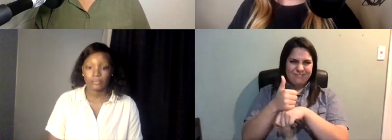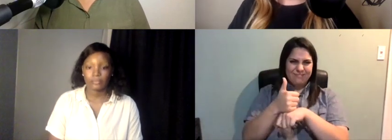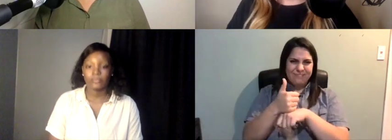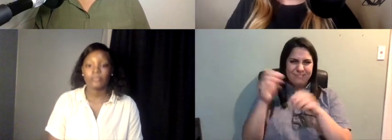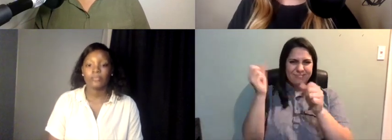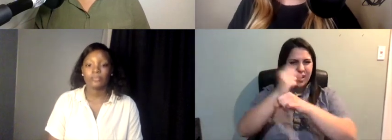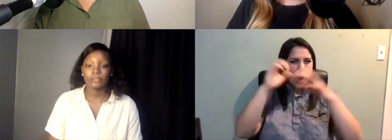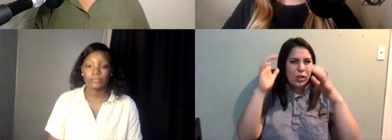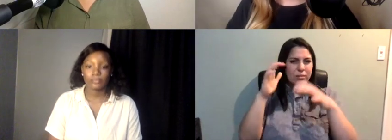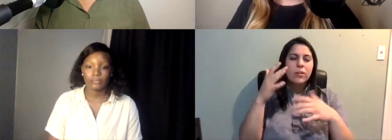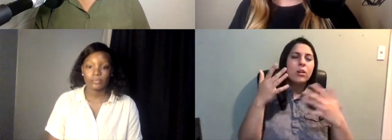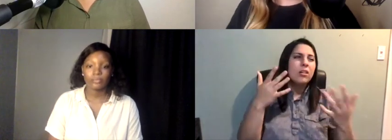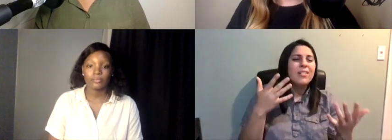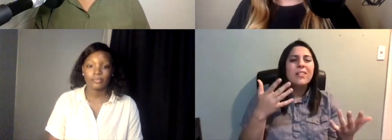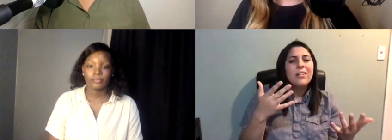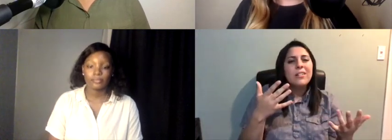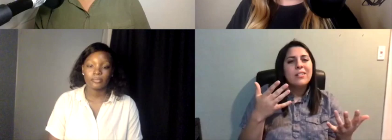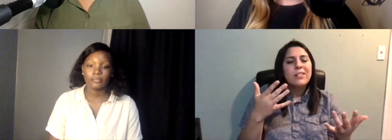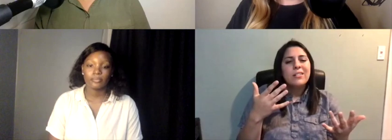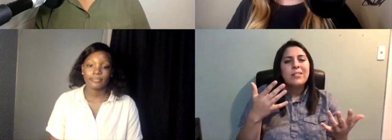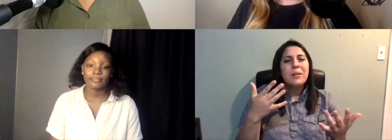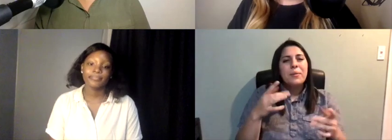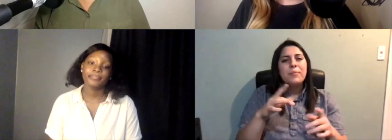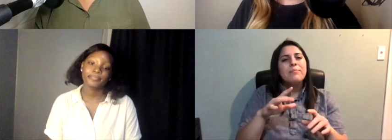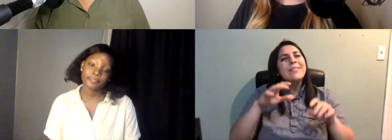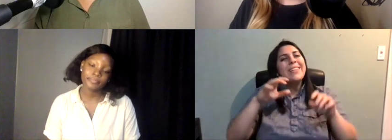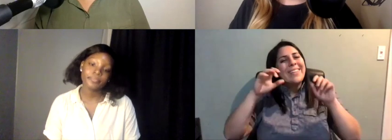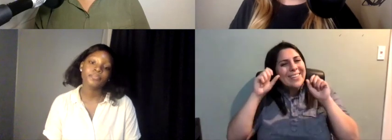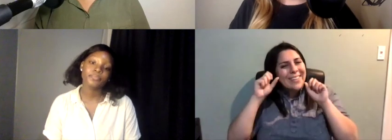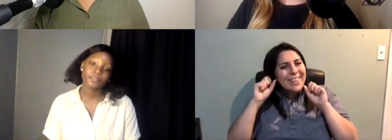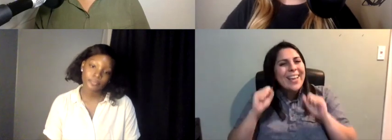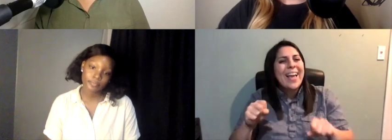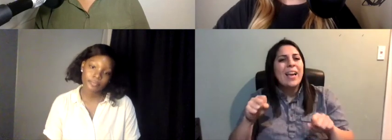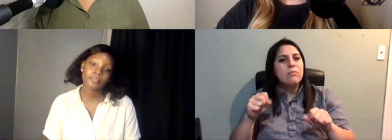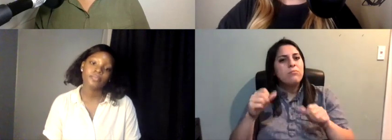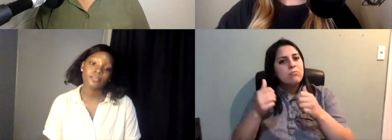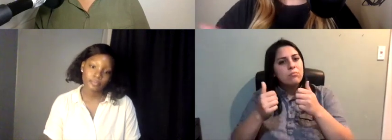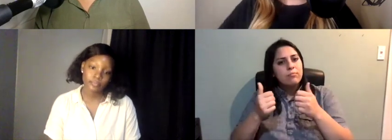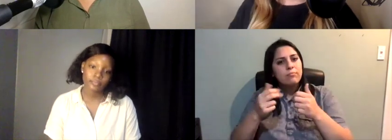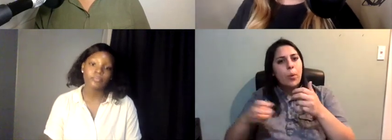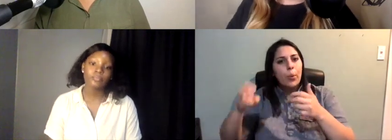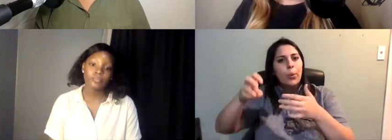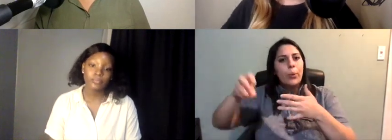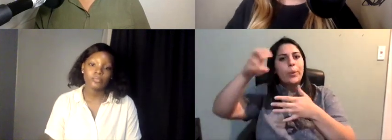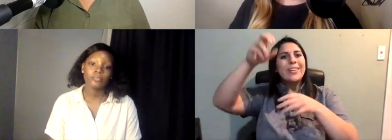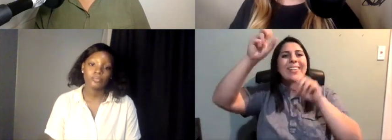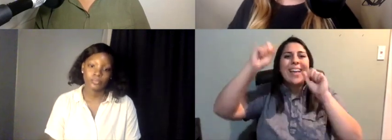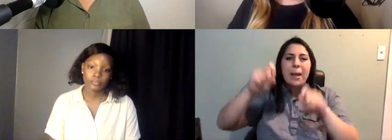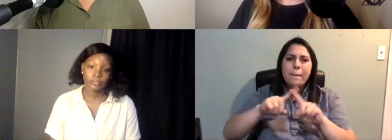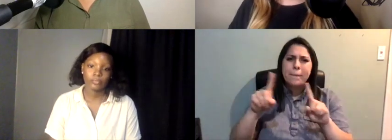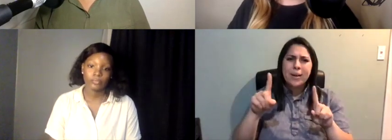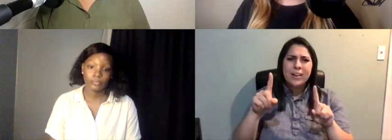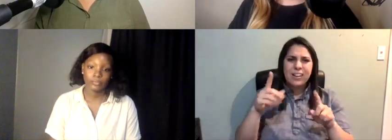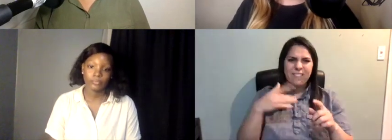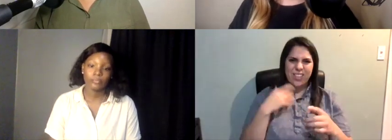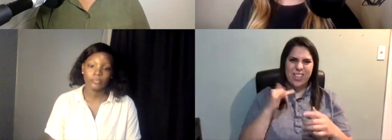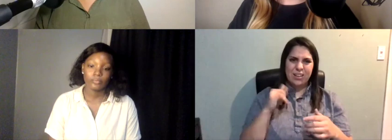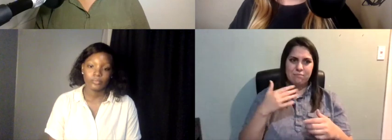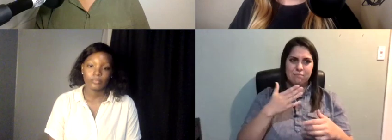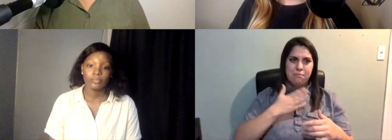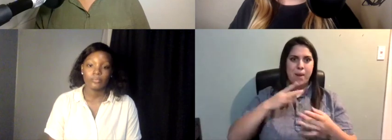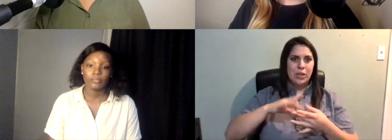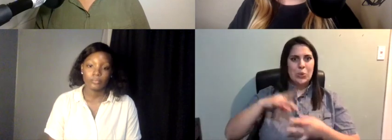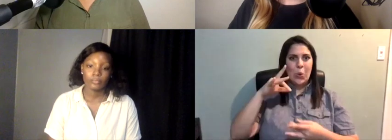money, but I feel like I would be selling my soul. Right. Okay. So if someone wants to step away or step into another field where it's not